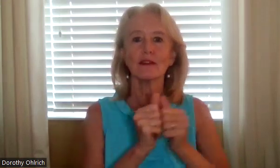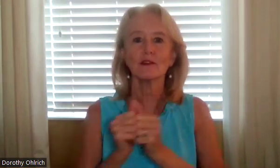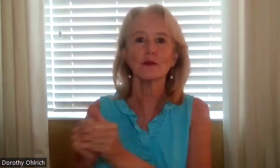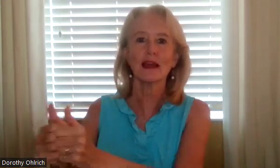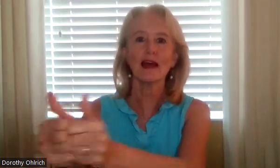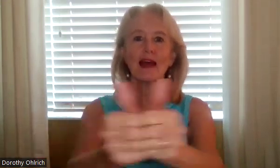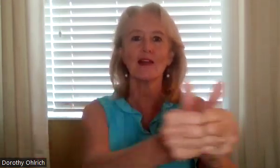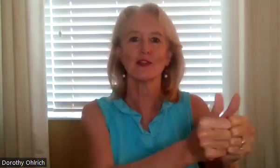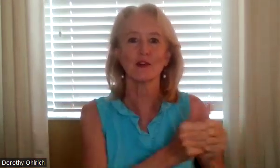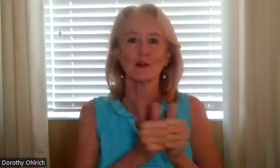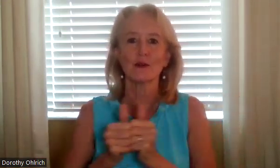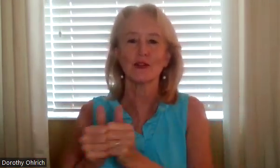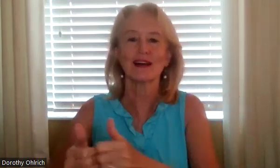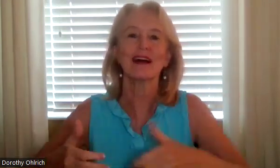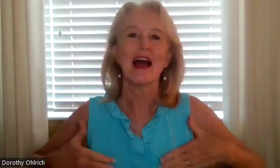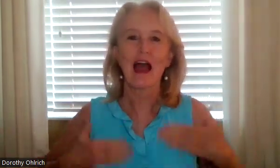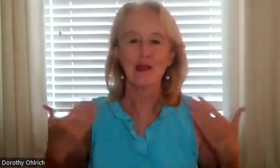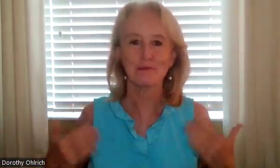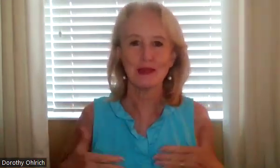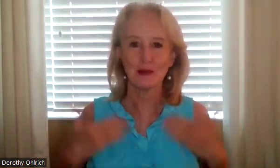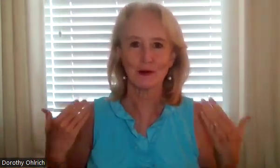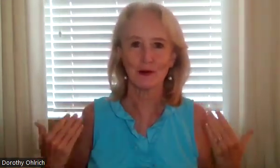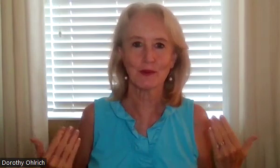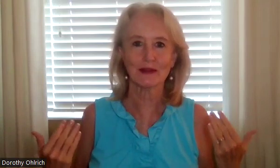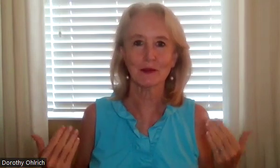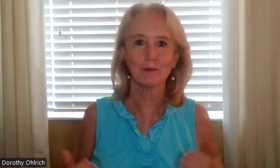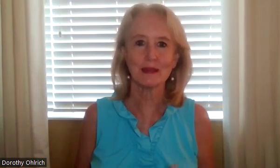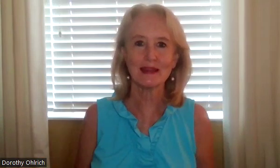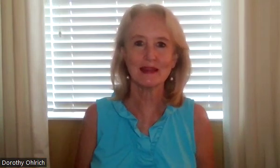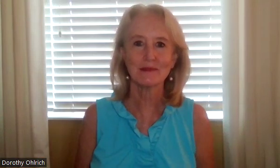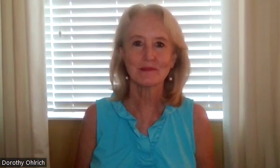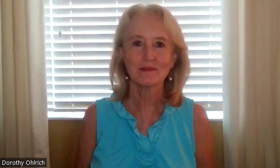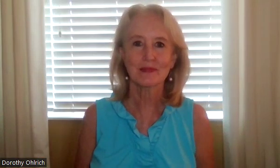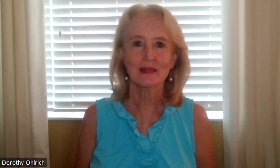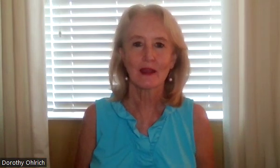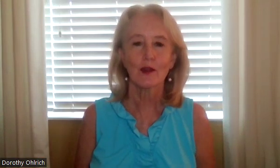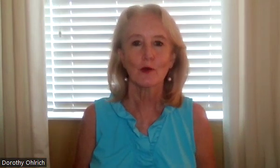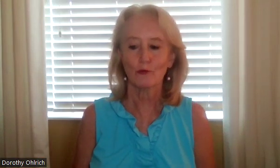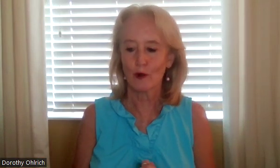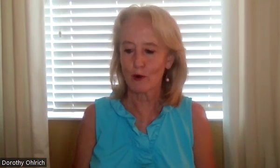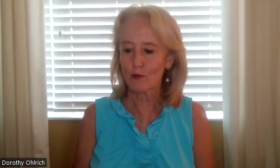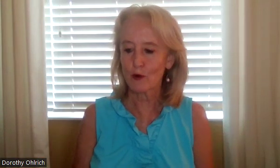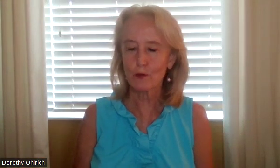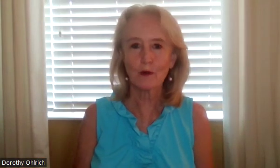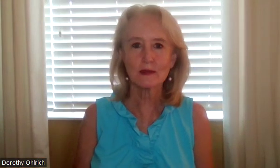get together, the happier we'll be. Row, row, row your boat.